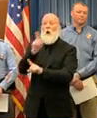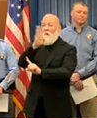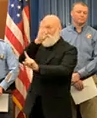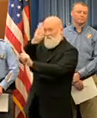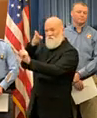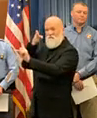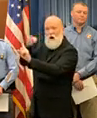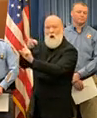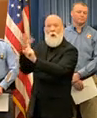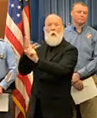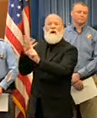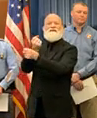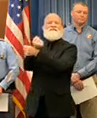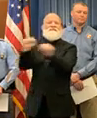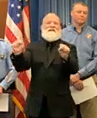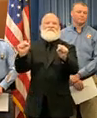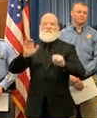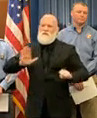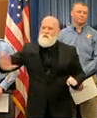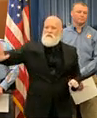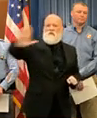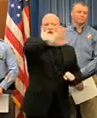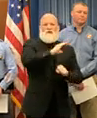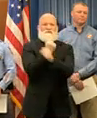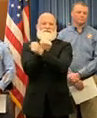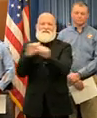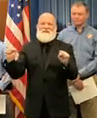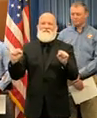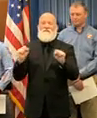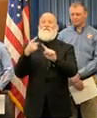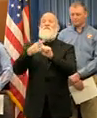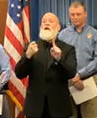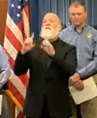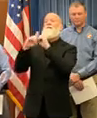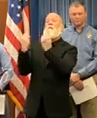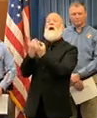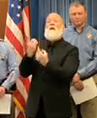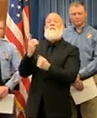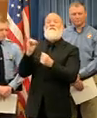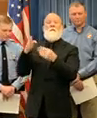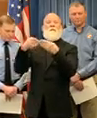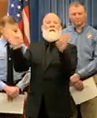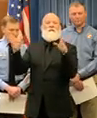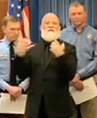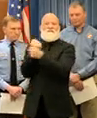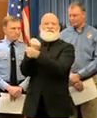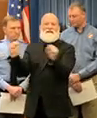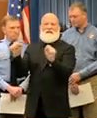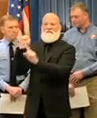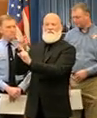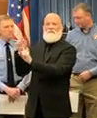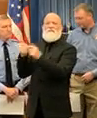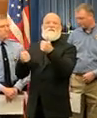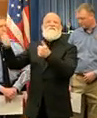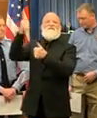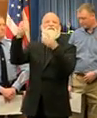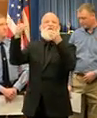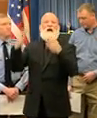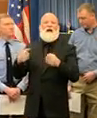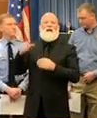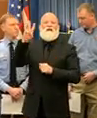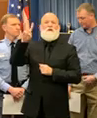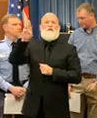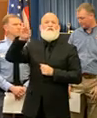comes obviously from the Department of Public Safety. So let me introduce Director Chris Wright of the